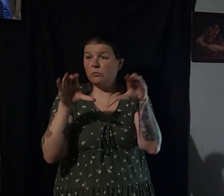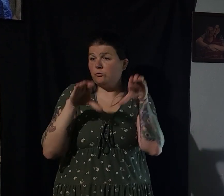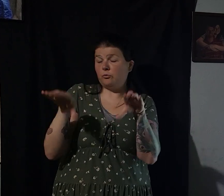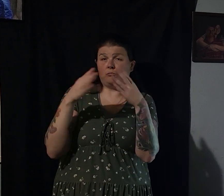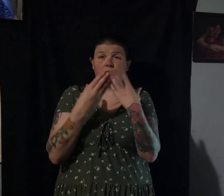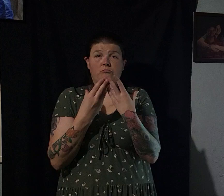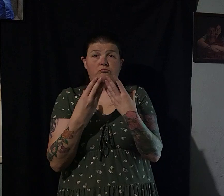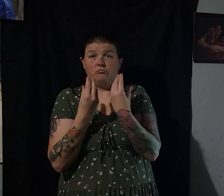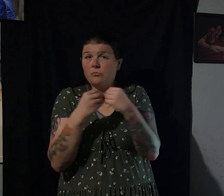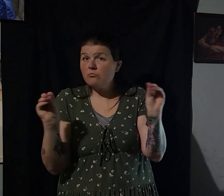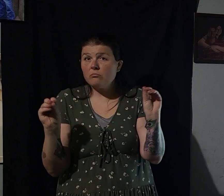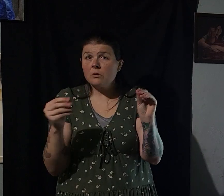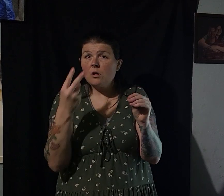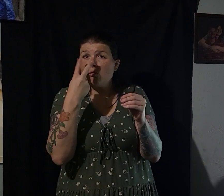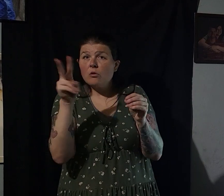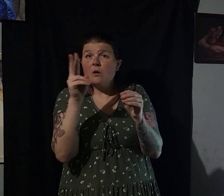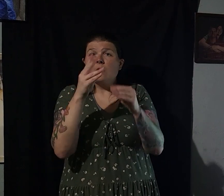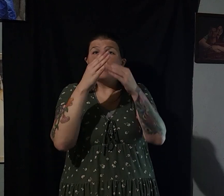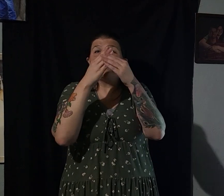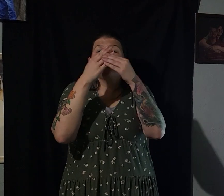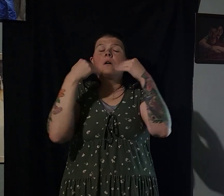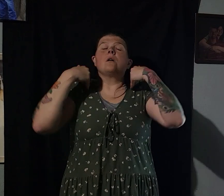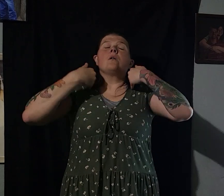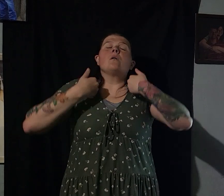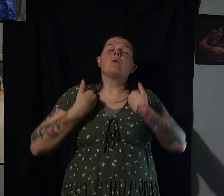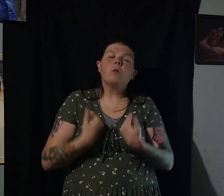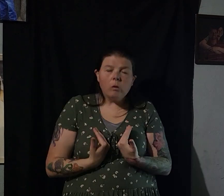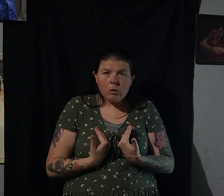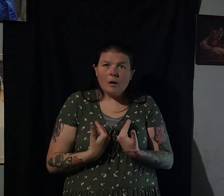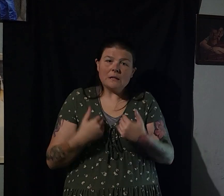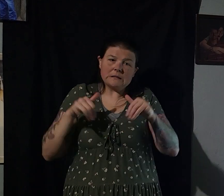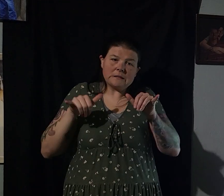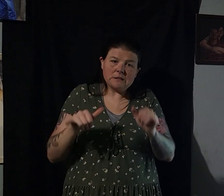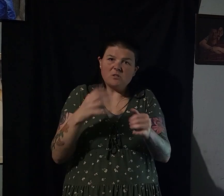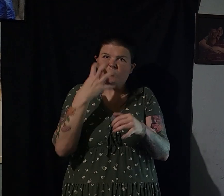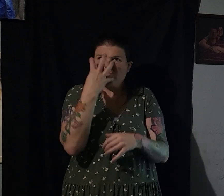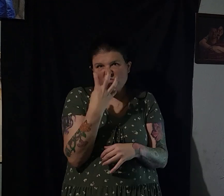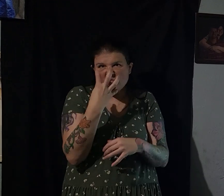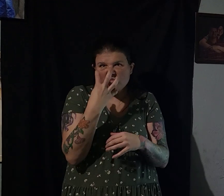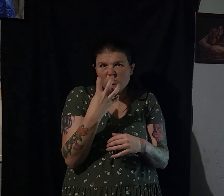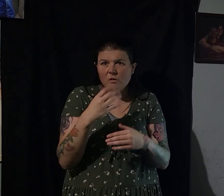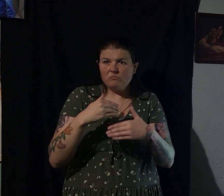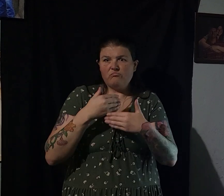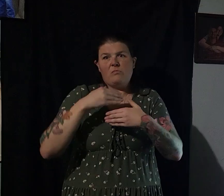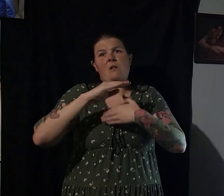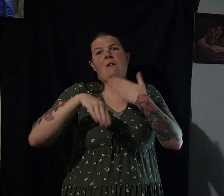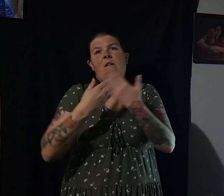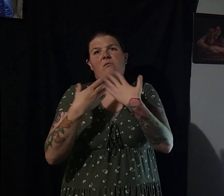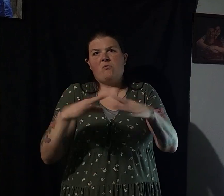all, looking quite exhausted and still grumpy after all that hard work.